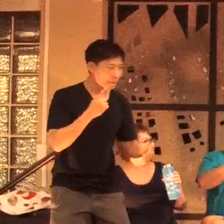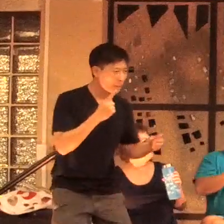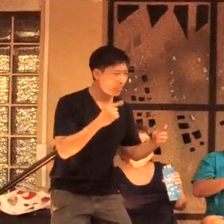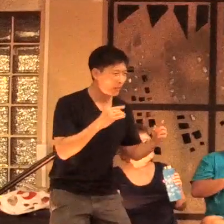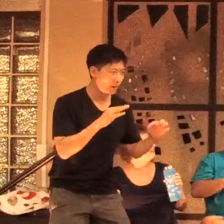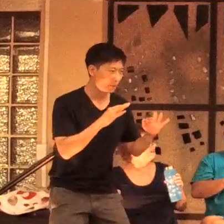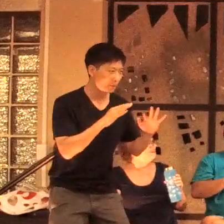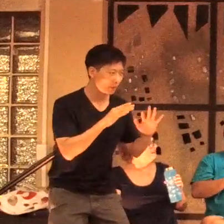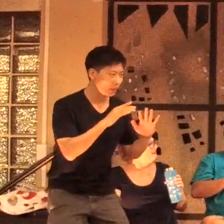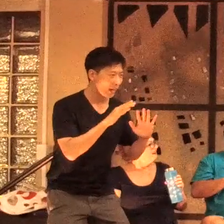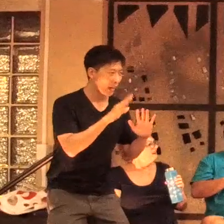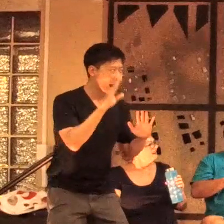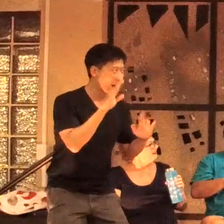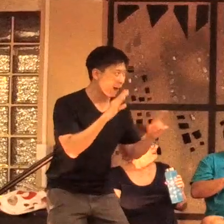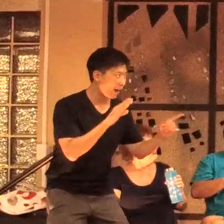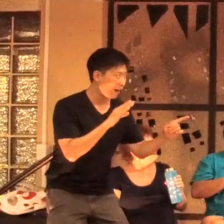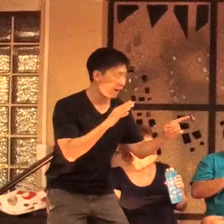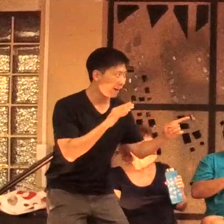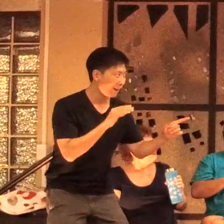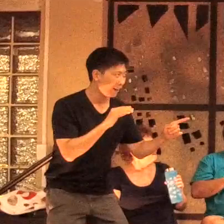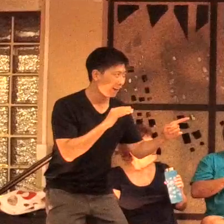like.